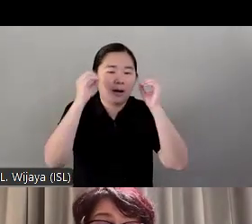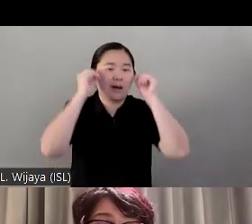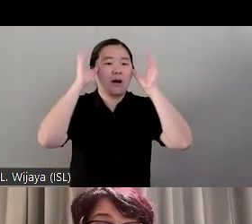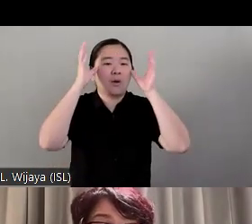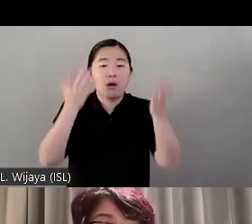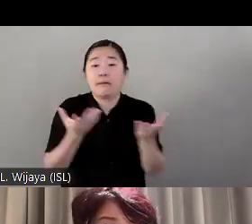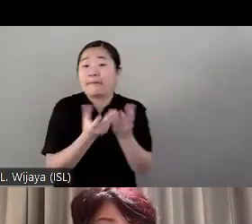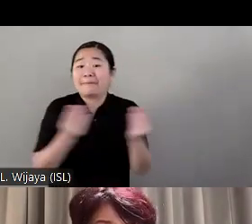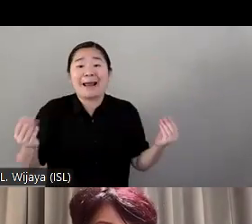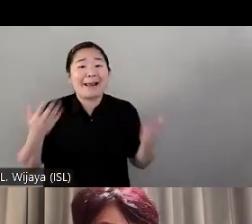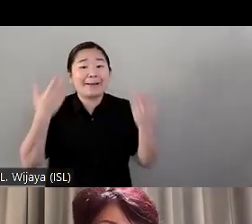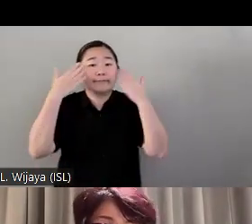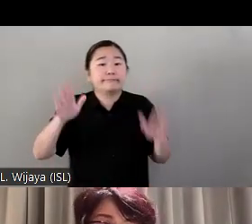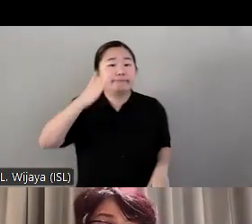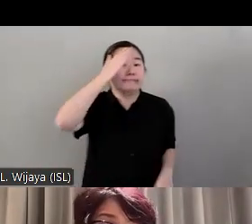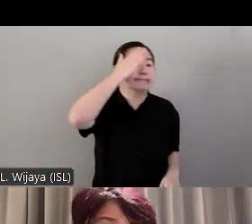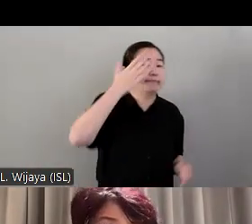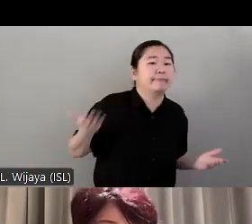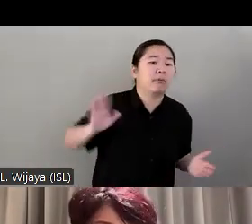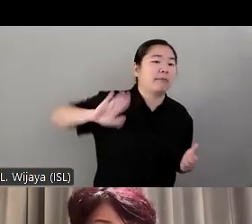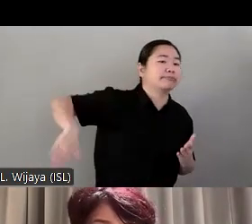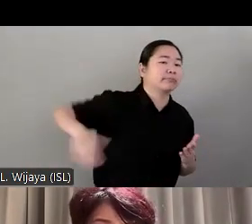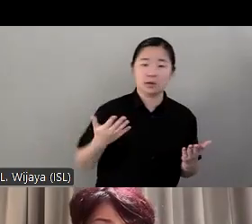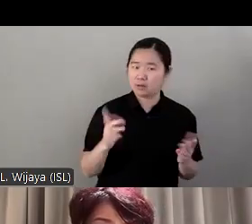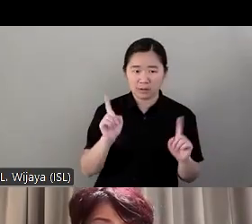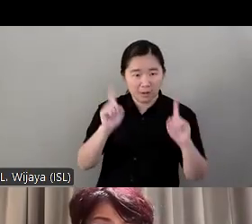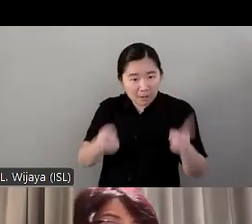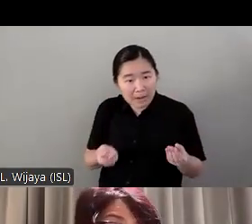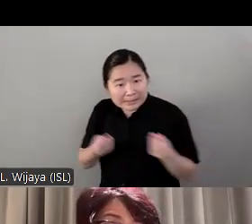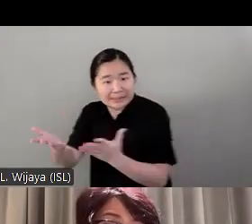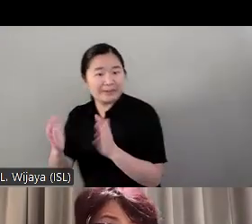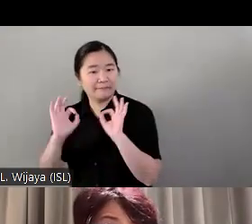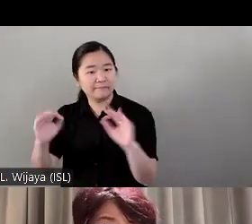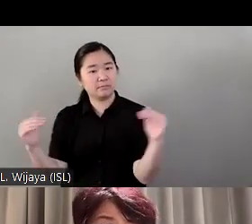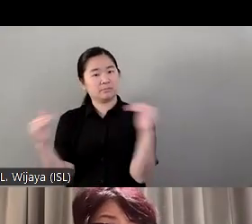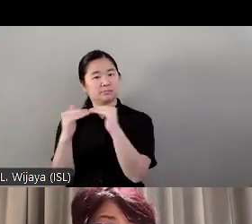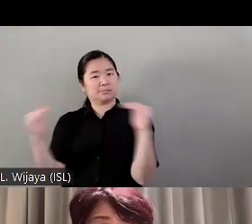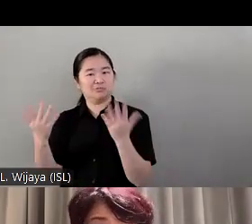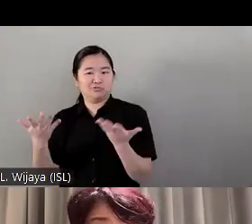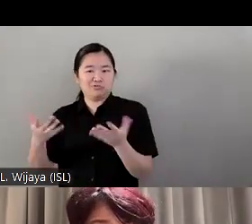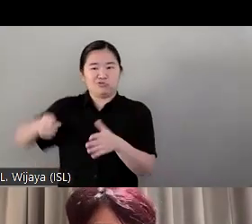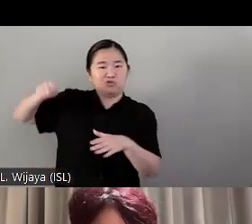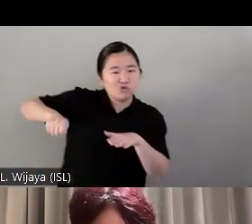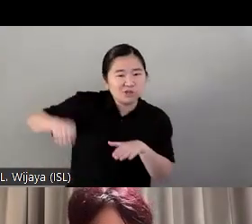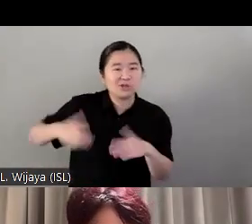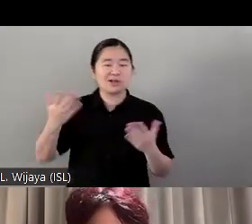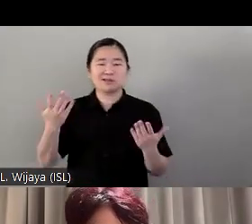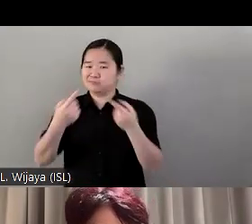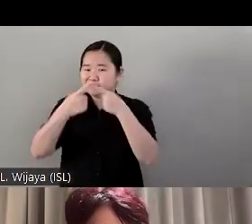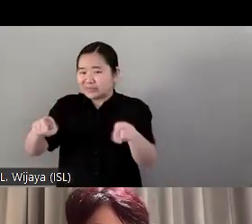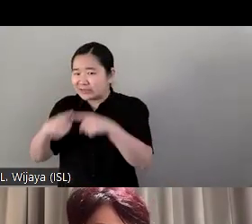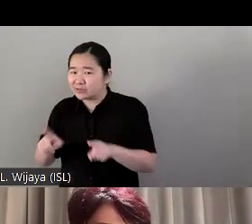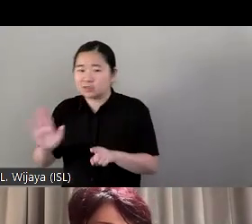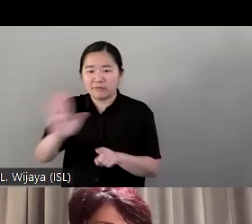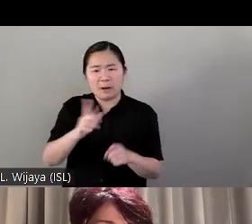accessibility and reasonable accommodation in providing these information, because often this could be something that's quite new to the communities that